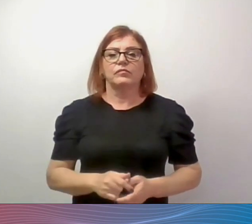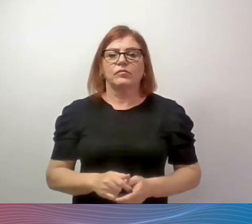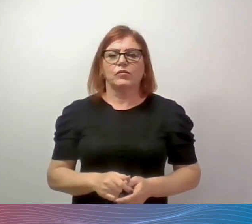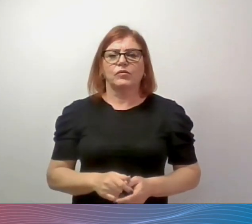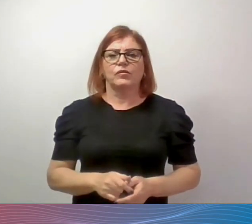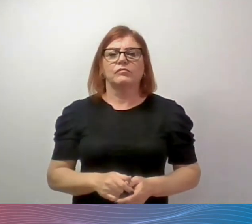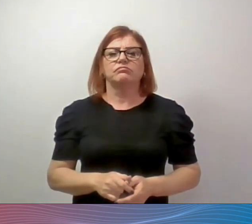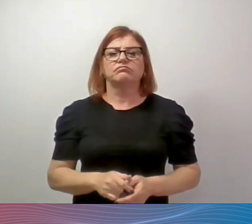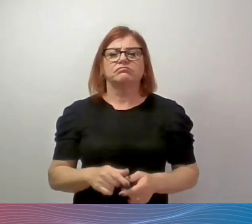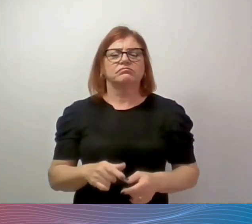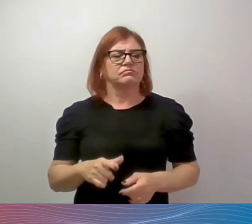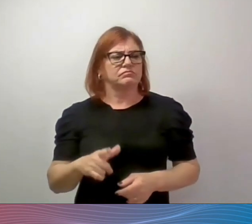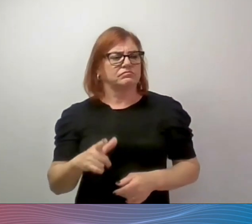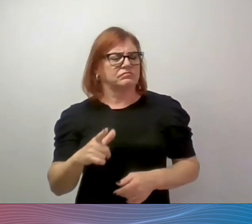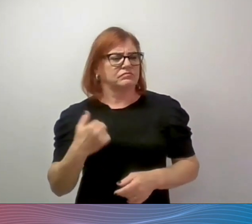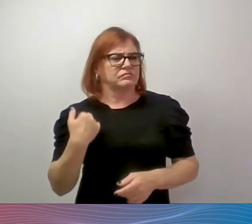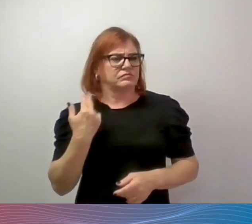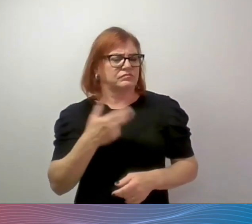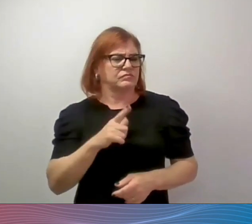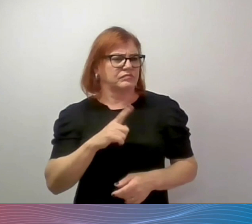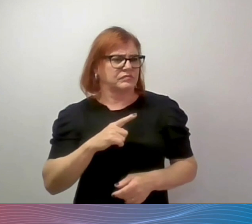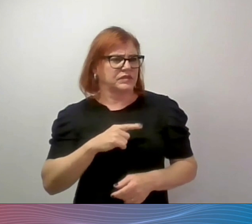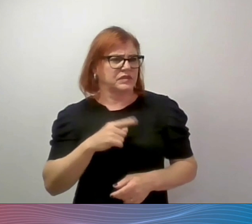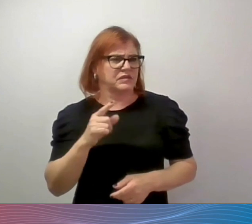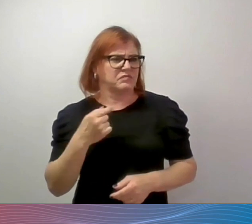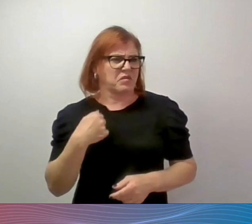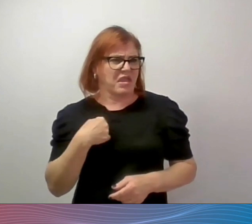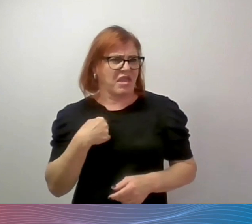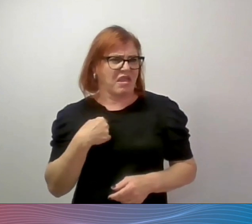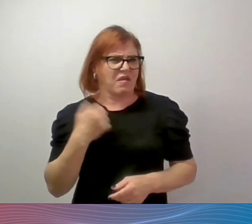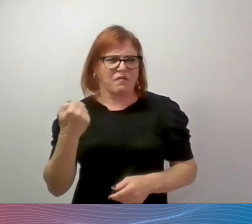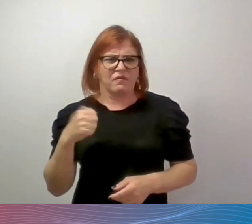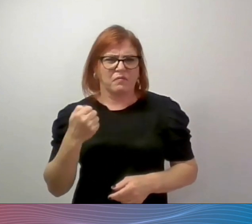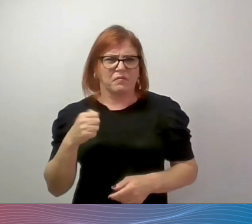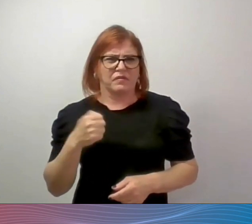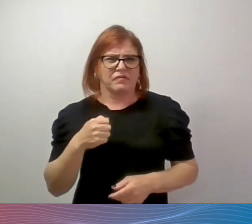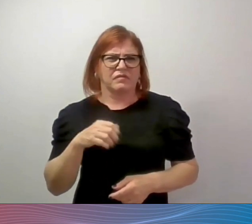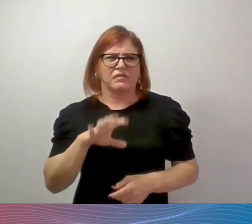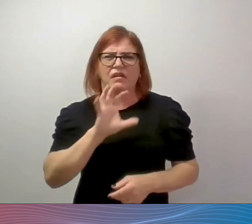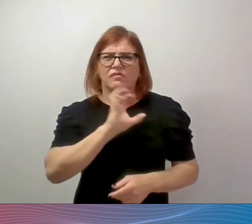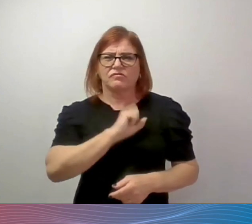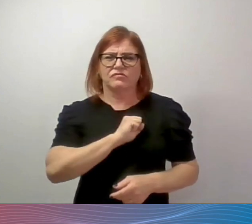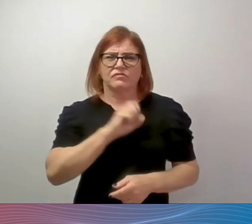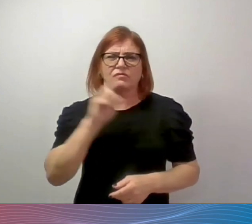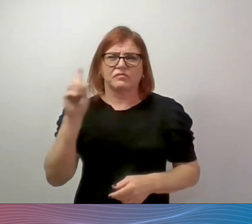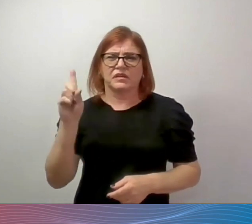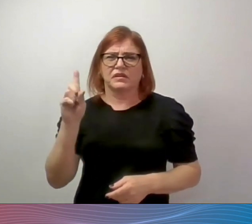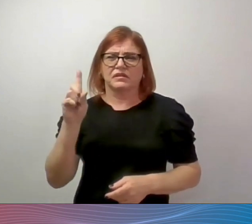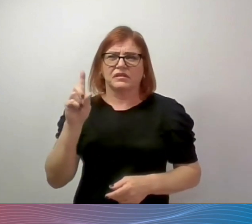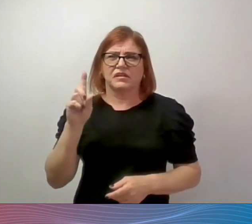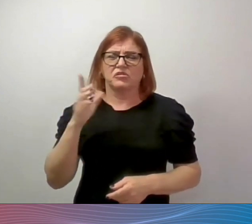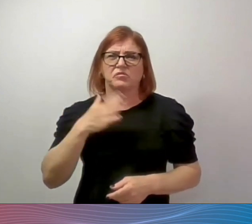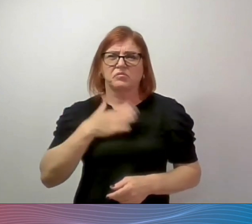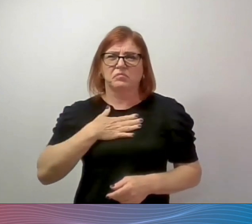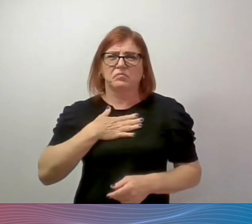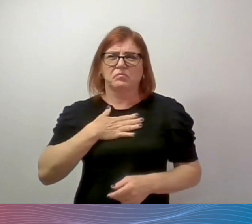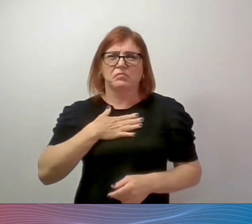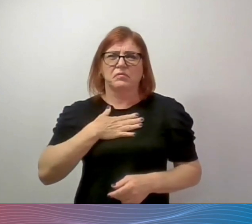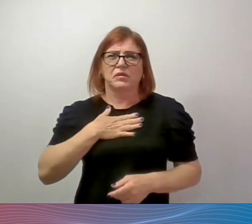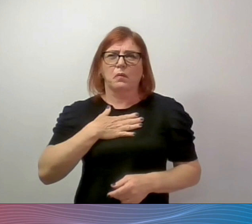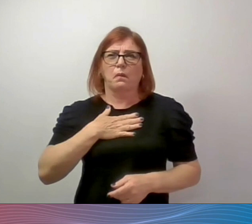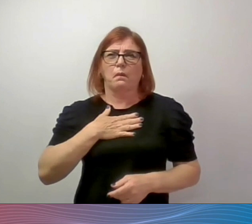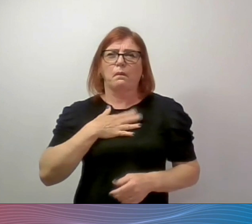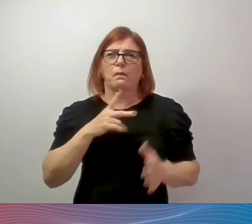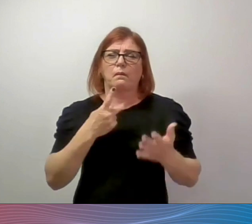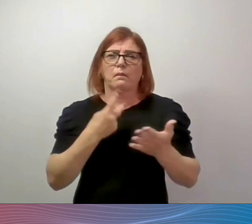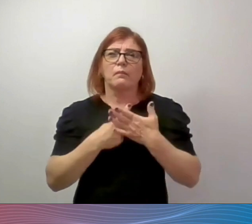temos capacidade de amar a Deus por nós mesmos. And this is love, not that we love God, because we do not have capacity to do that